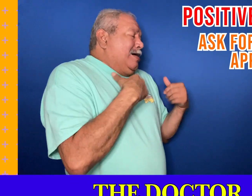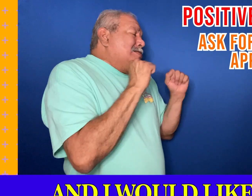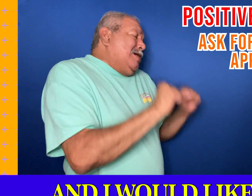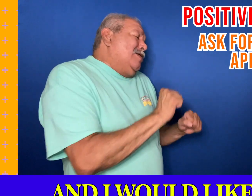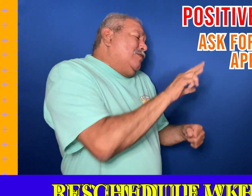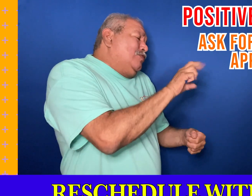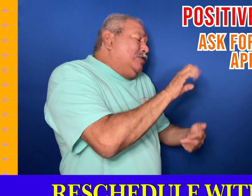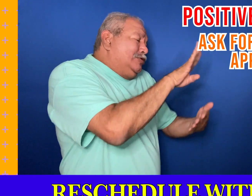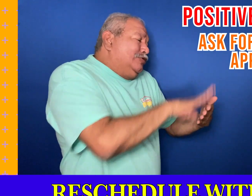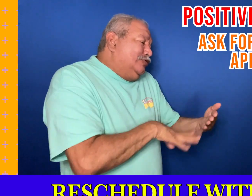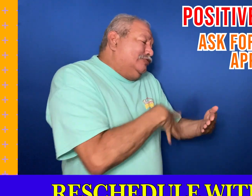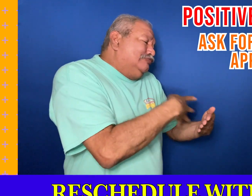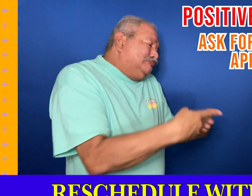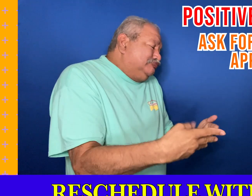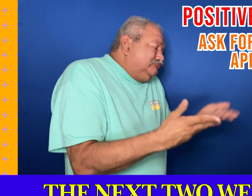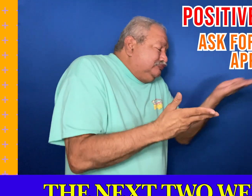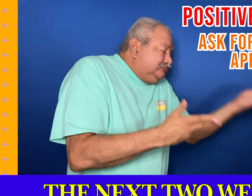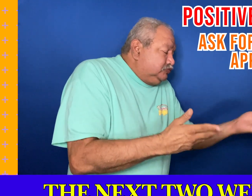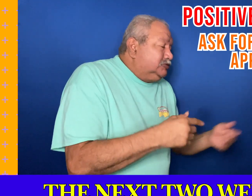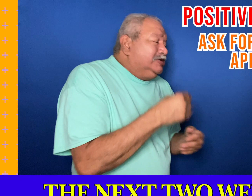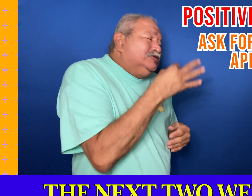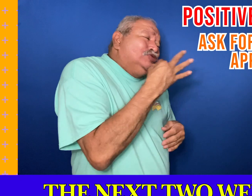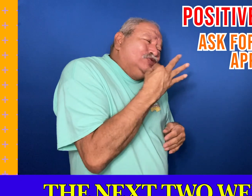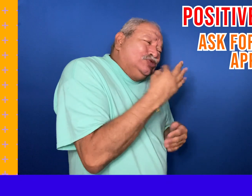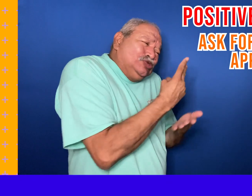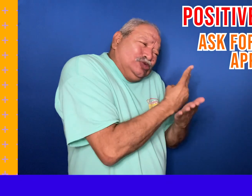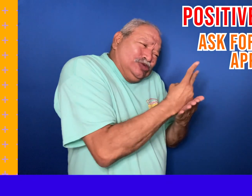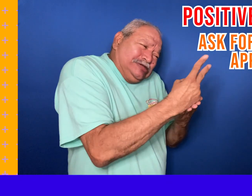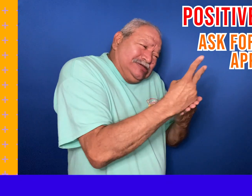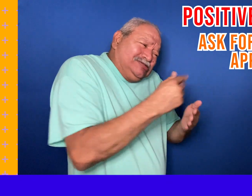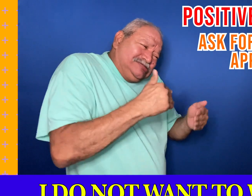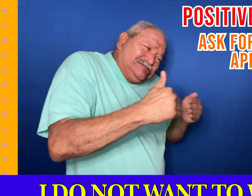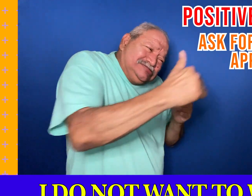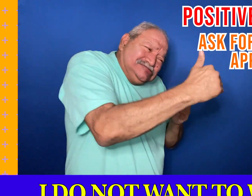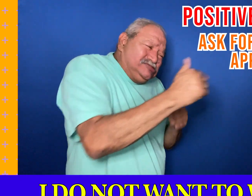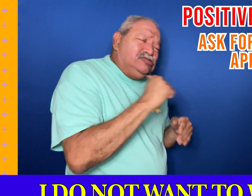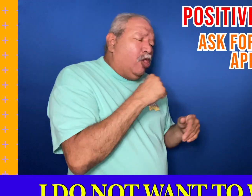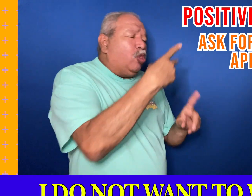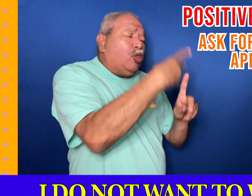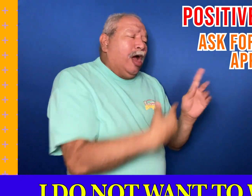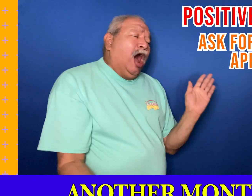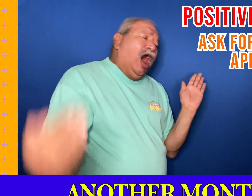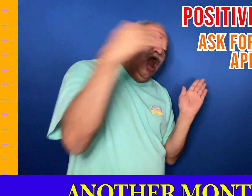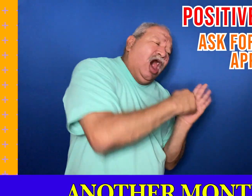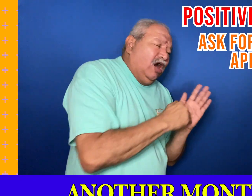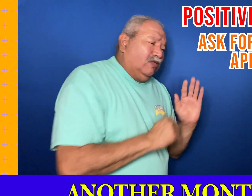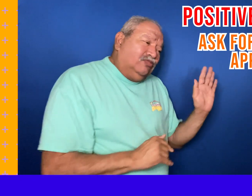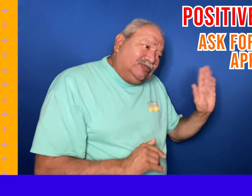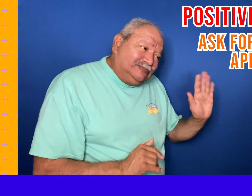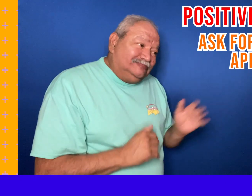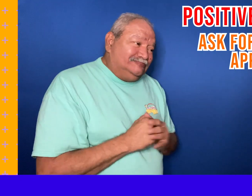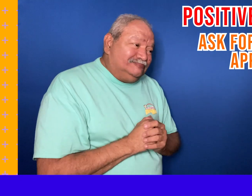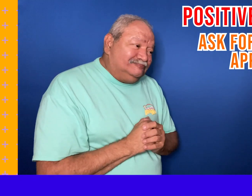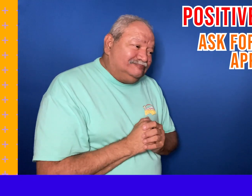like to reschedule within the next 2 weeks. I do not want to wait another month.